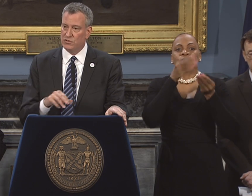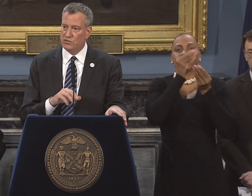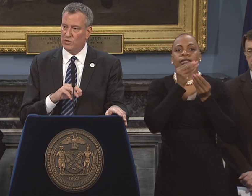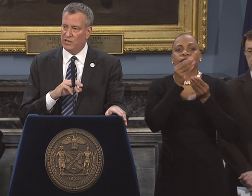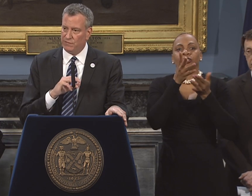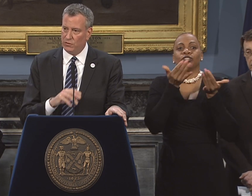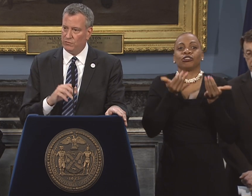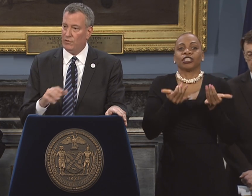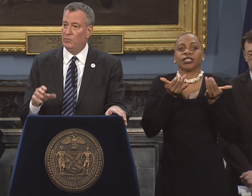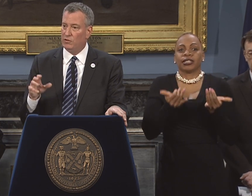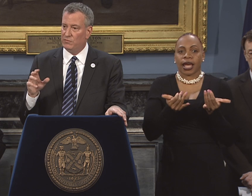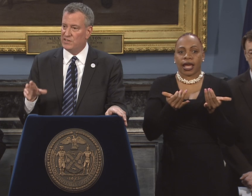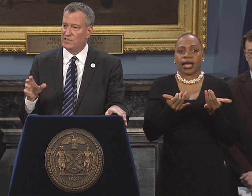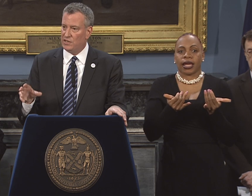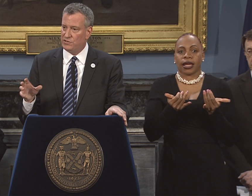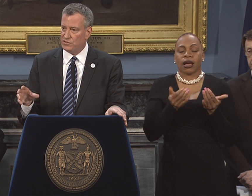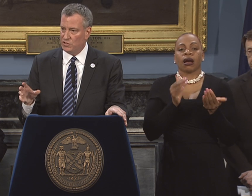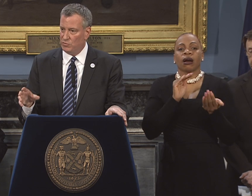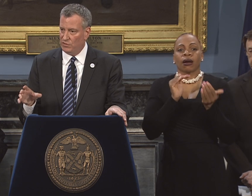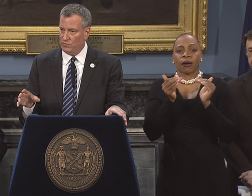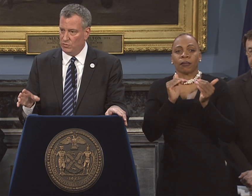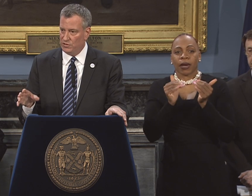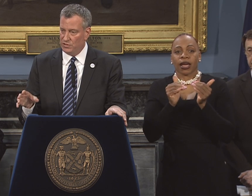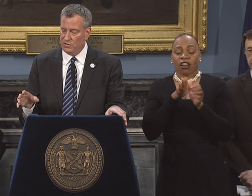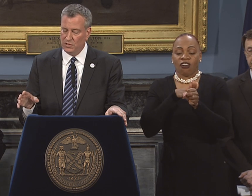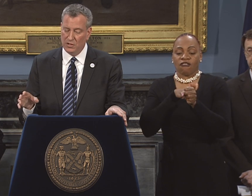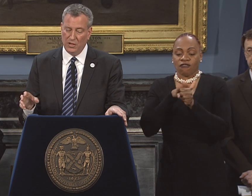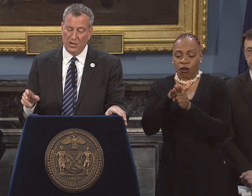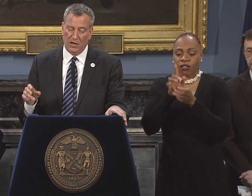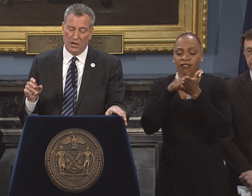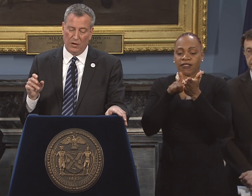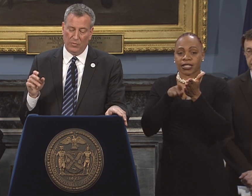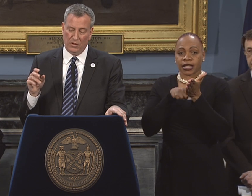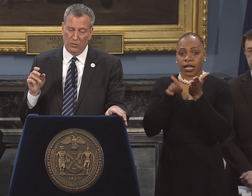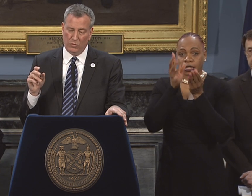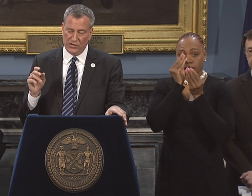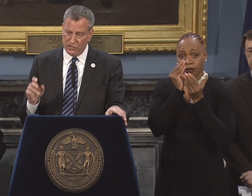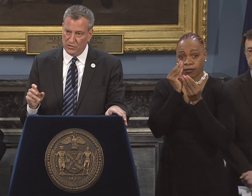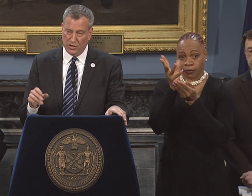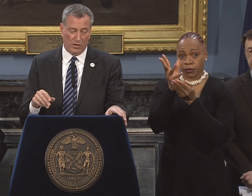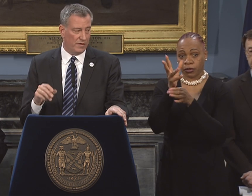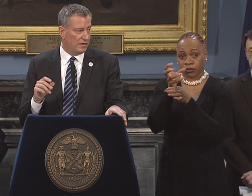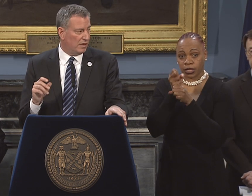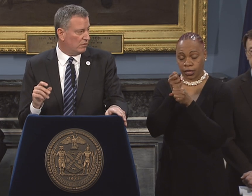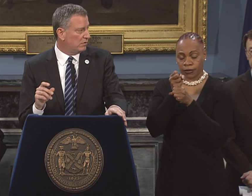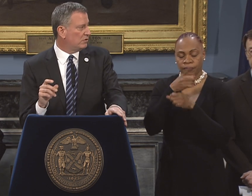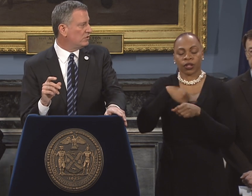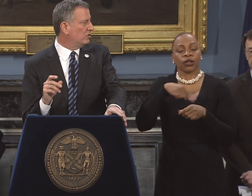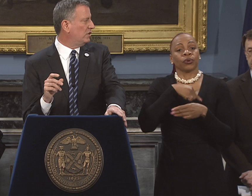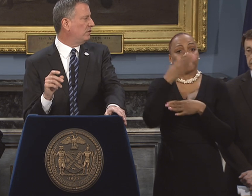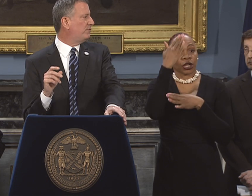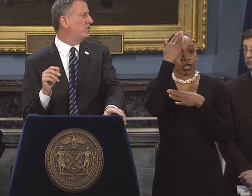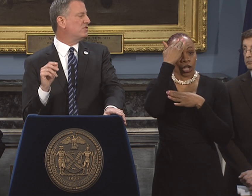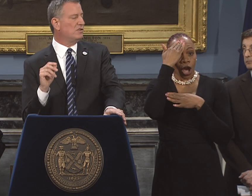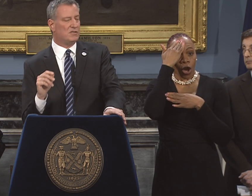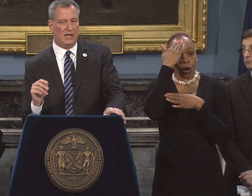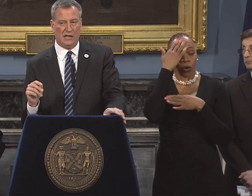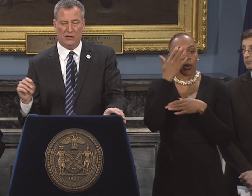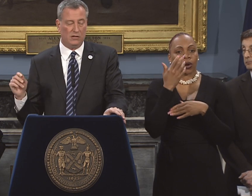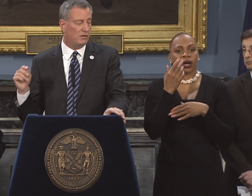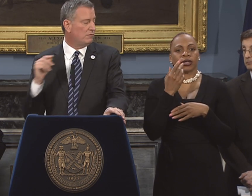today versus what a full formal investigation is going to bring forward to you. We do know, I think now, just looking to